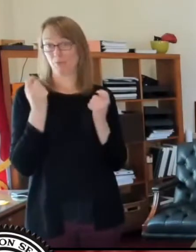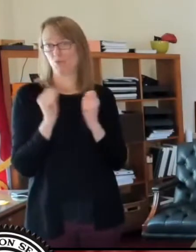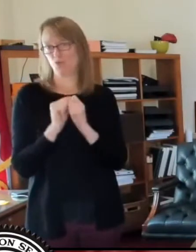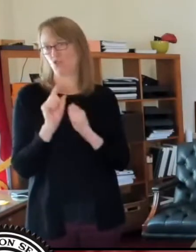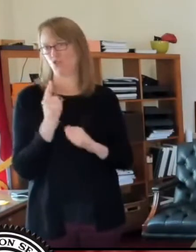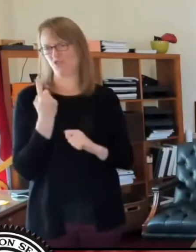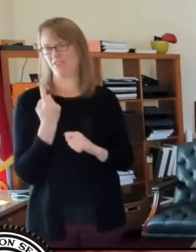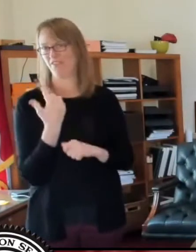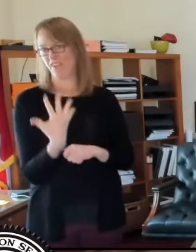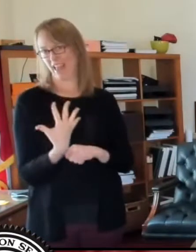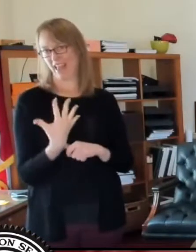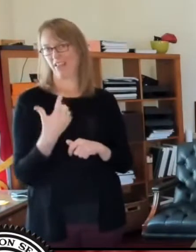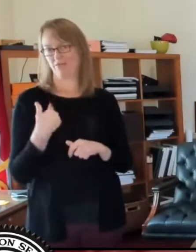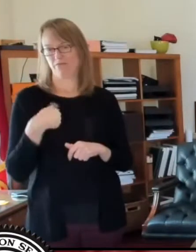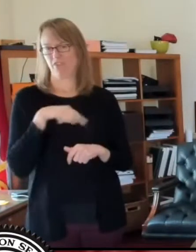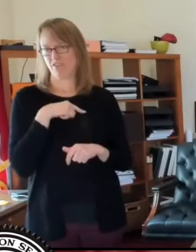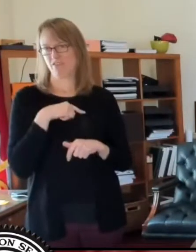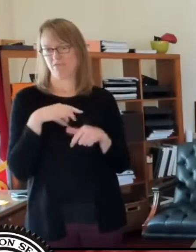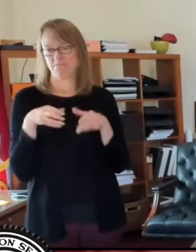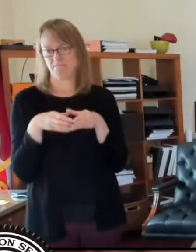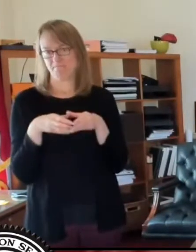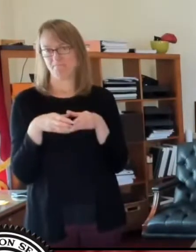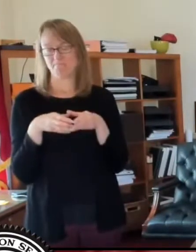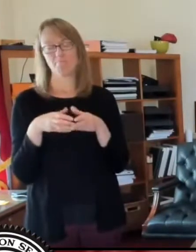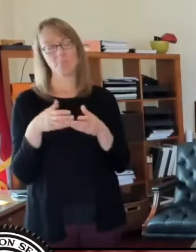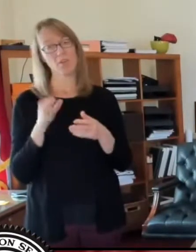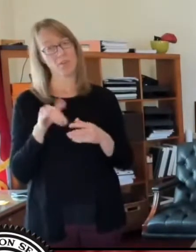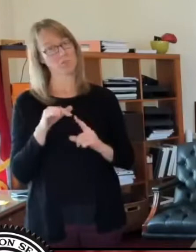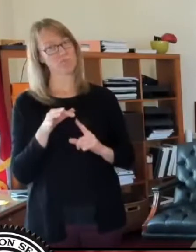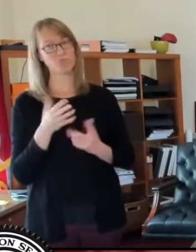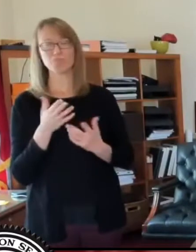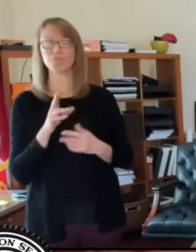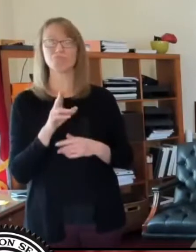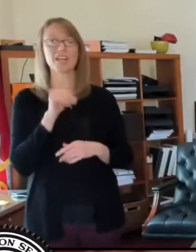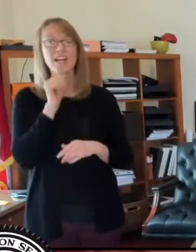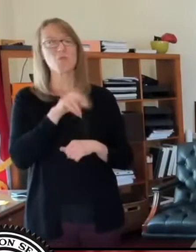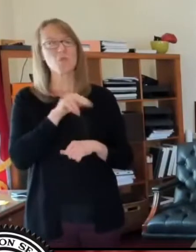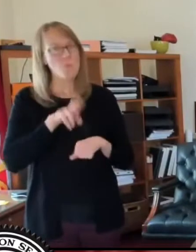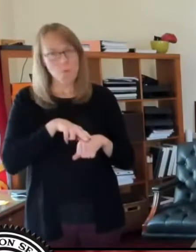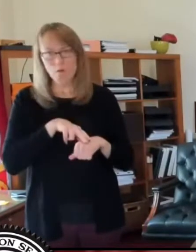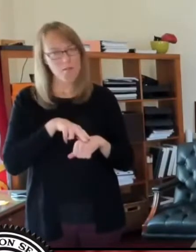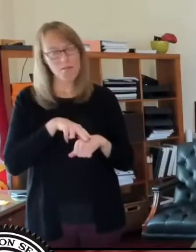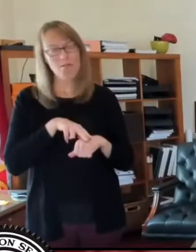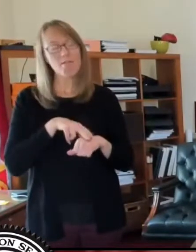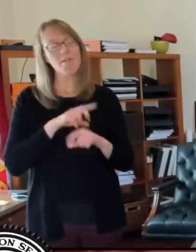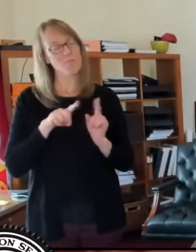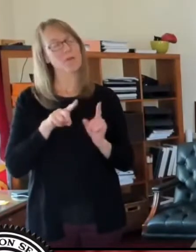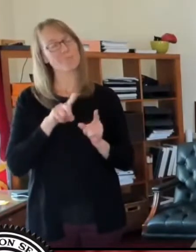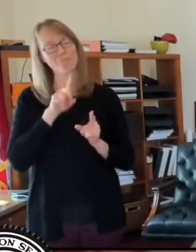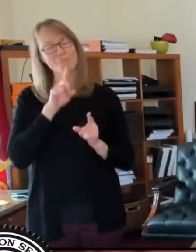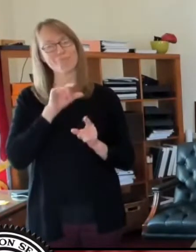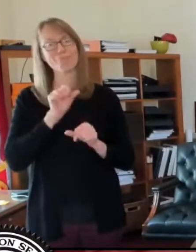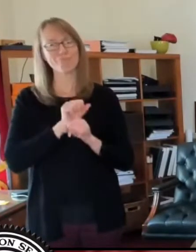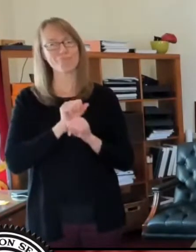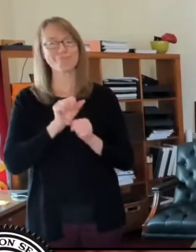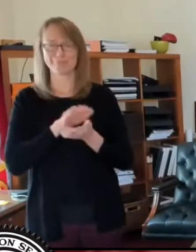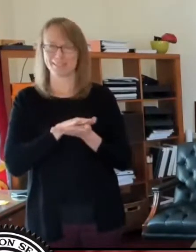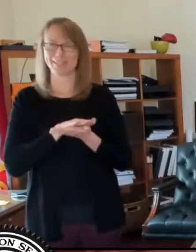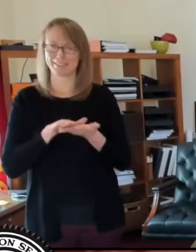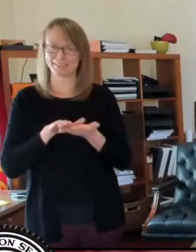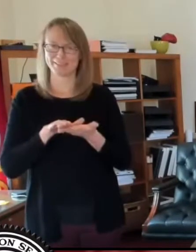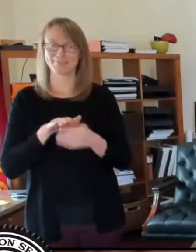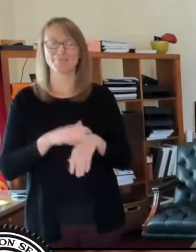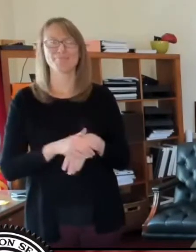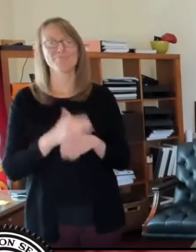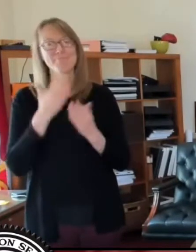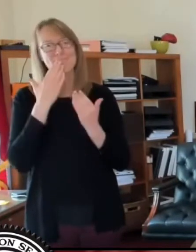dinner, which is unusual, but it was very nice. So thanks for being with us again